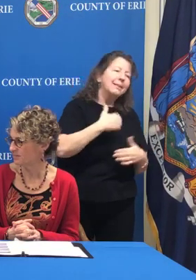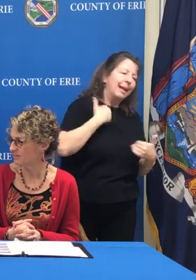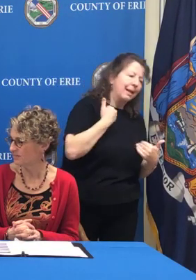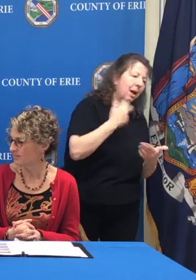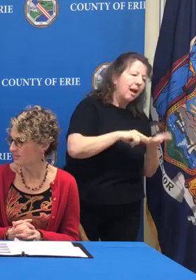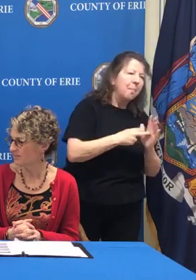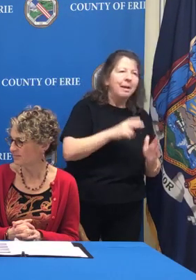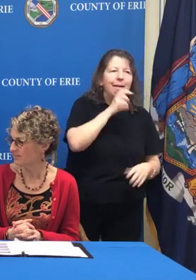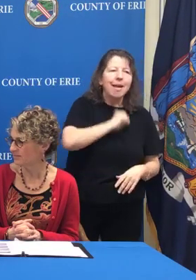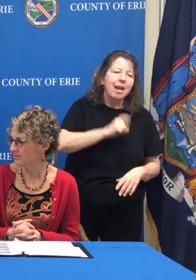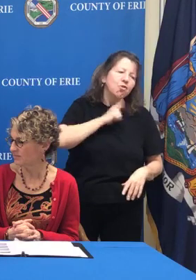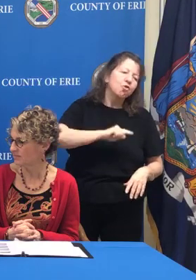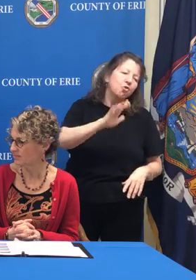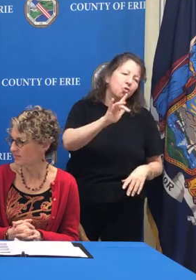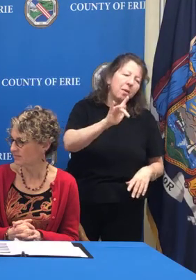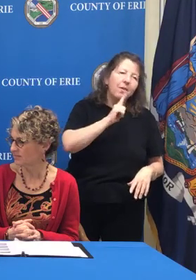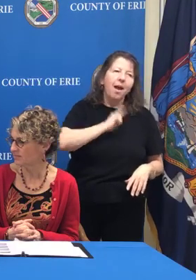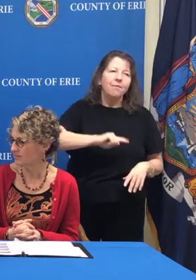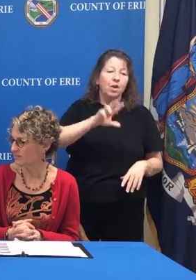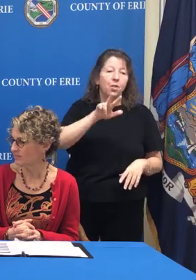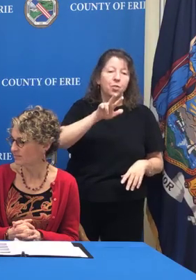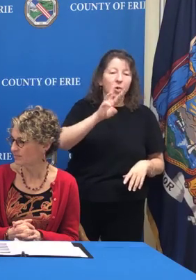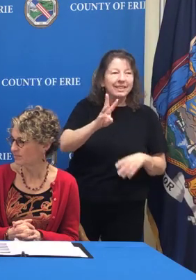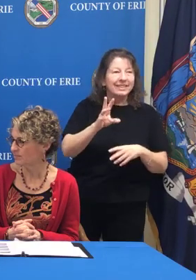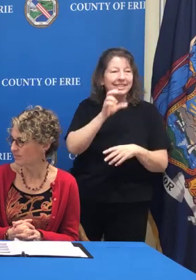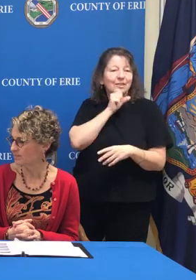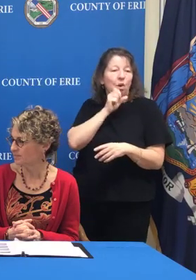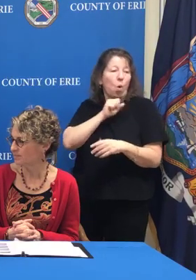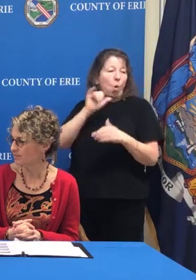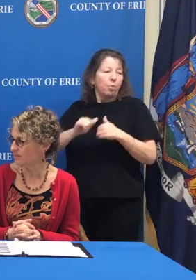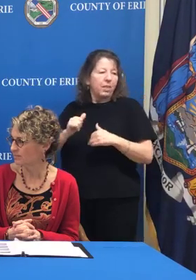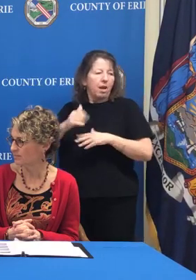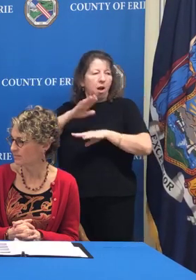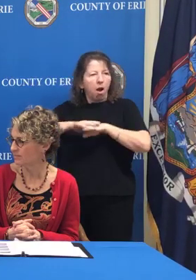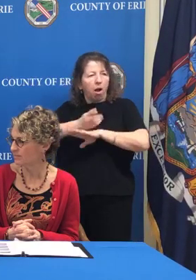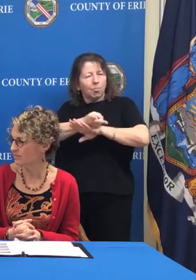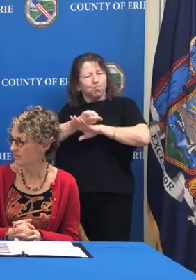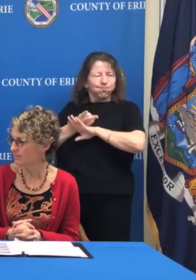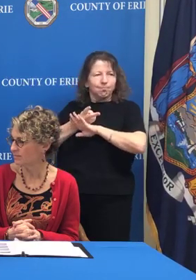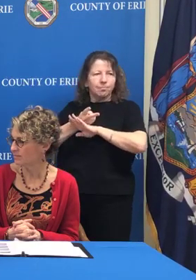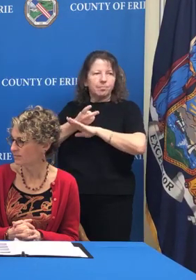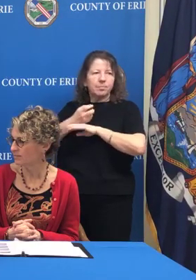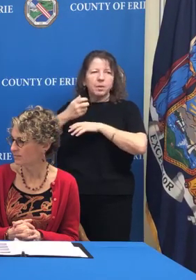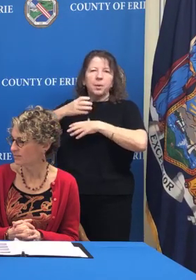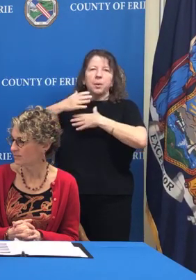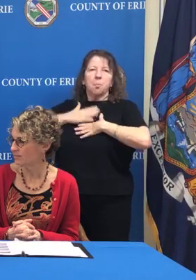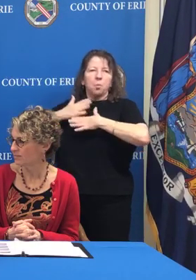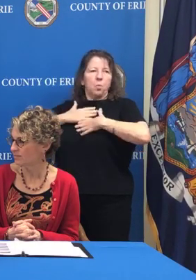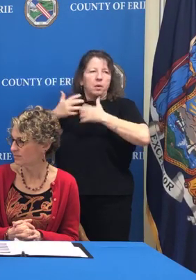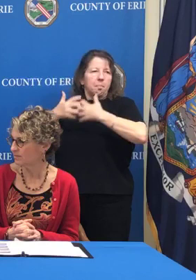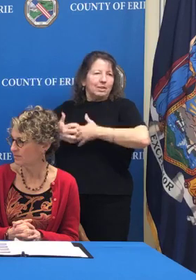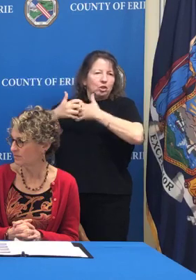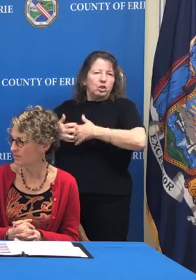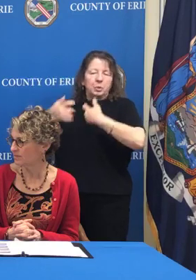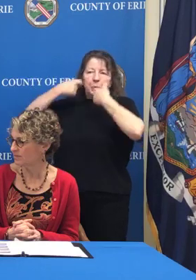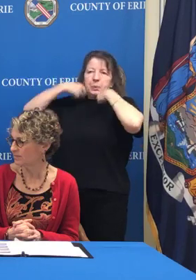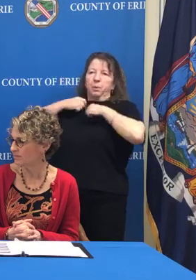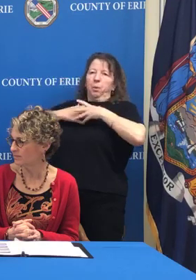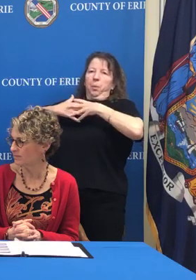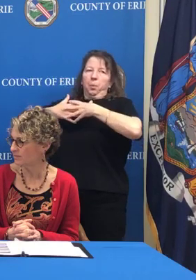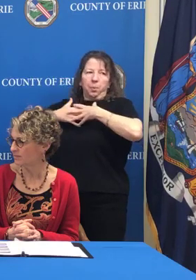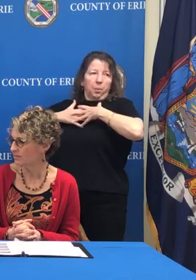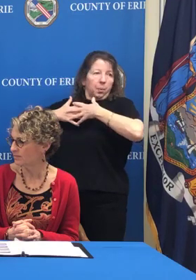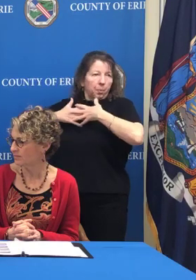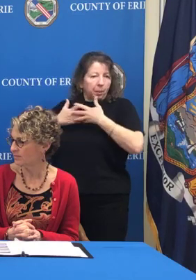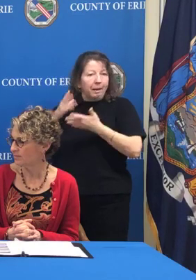about 25, 36. So it's everywhere, and it can have a negative, very bad, including deadly